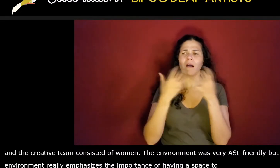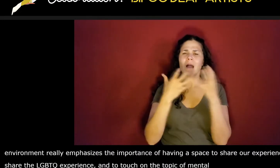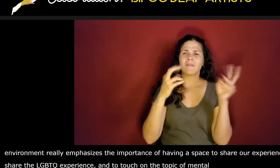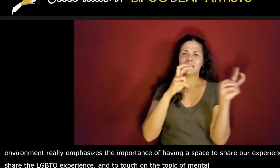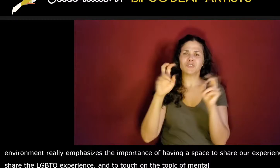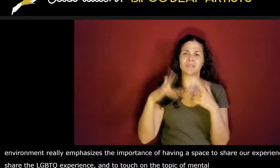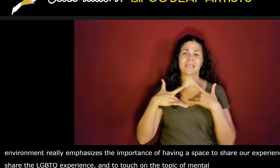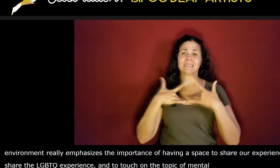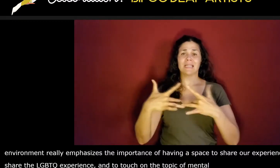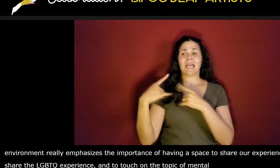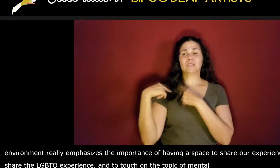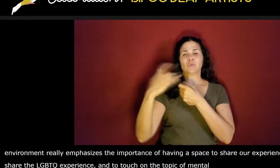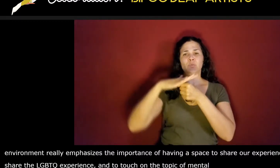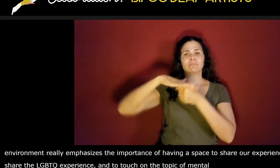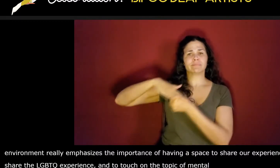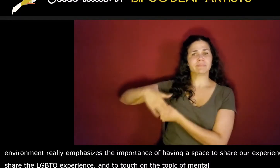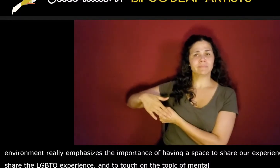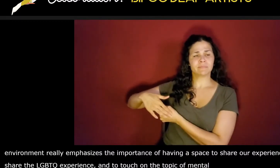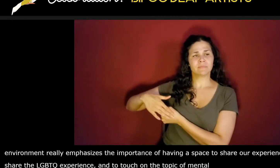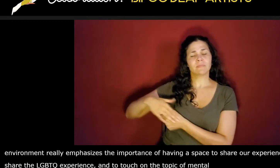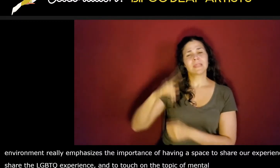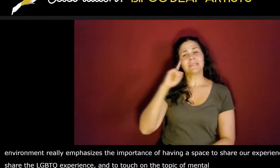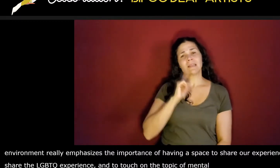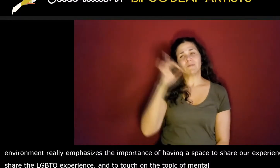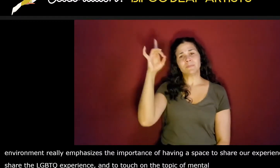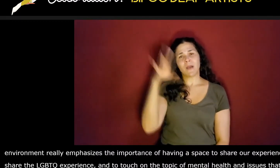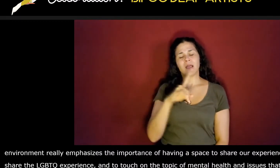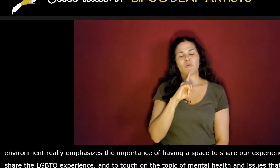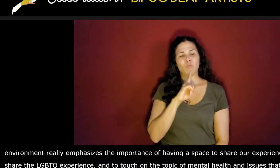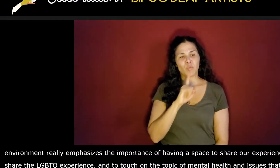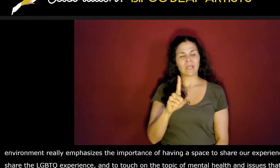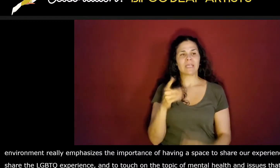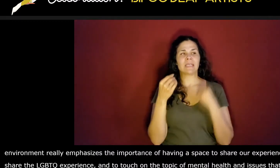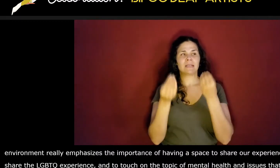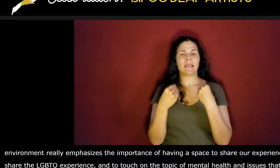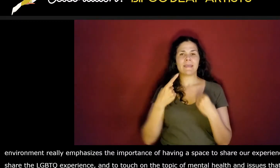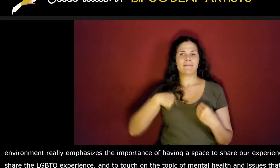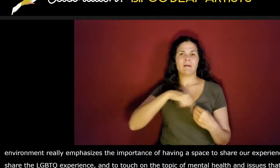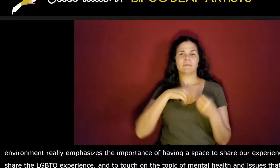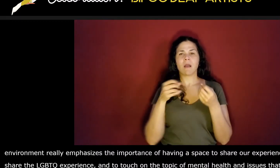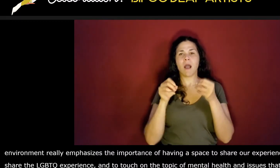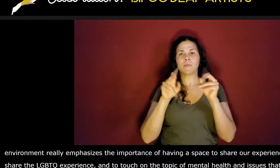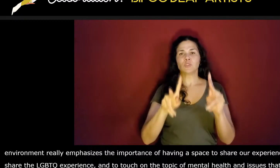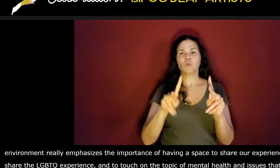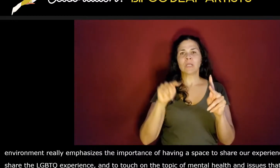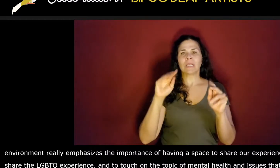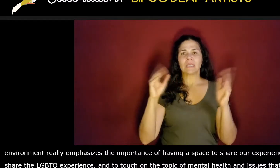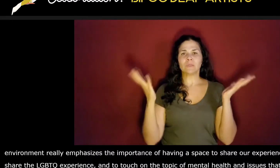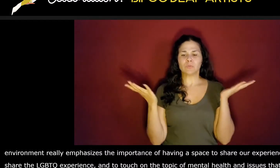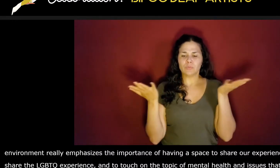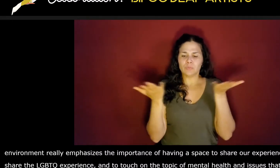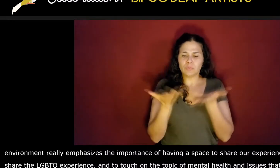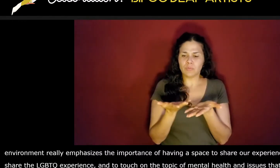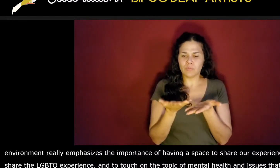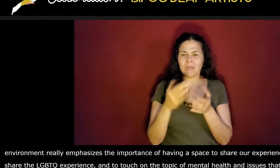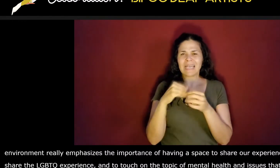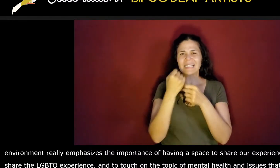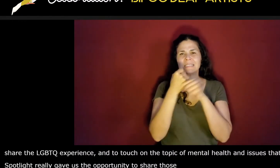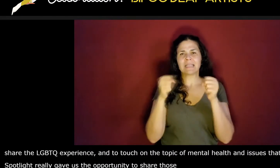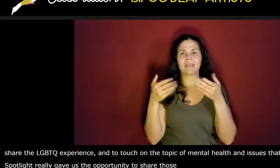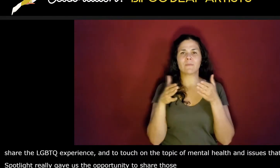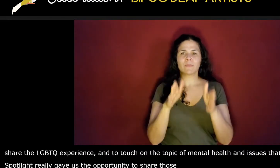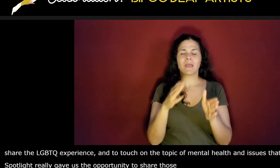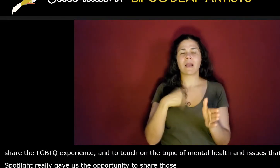topic of mental health and issues that tend to be ignored. Deaf Spotlight really gave us the opportunity to share those